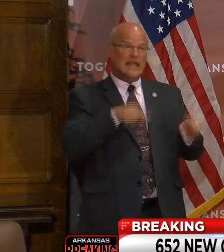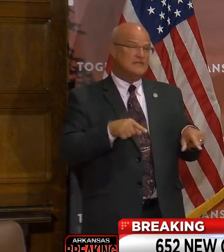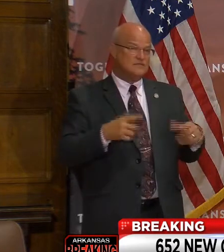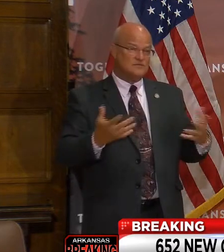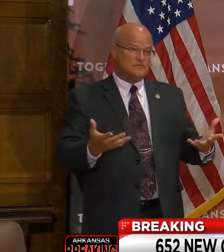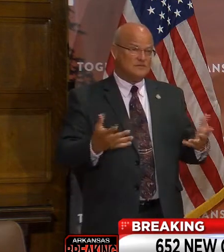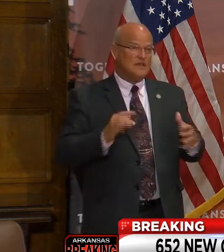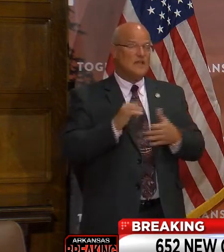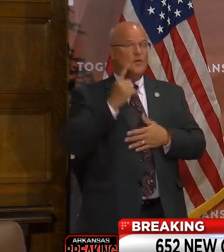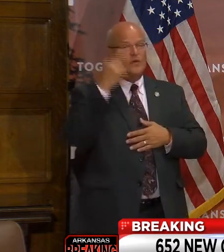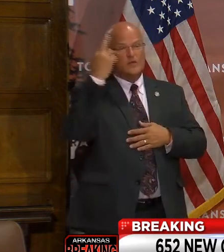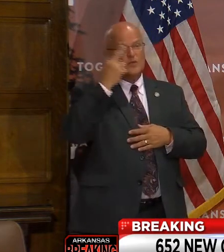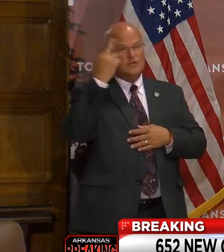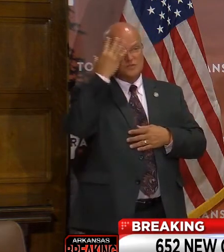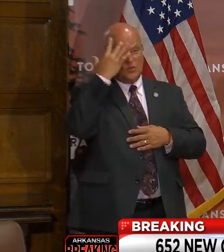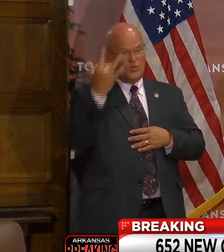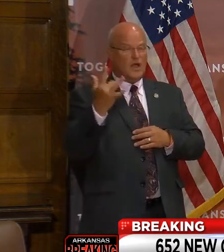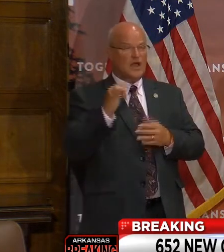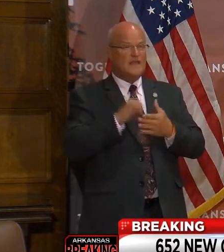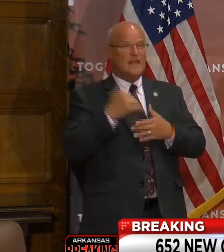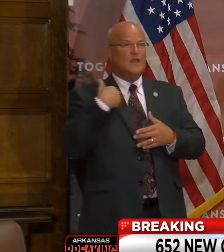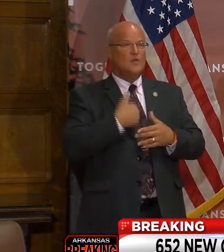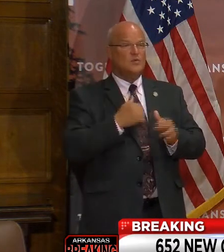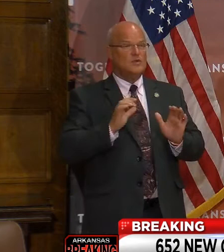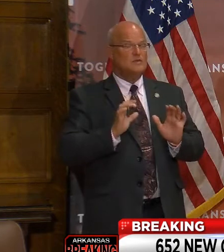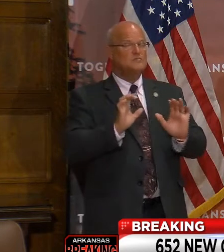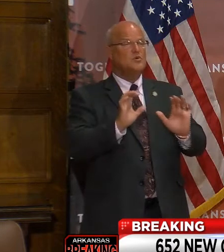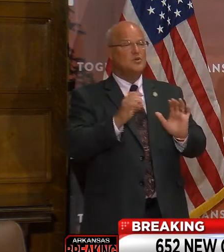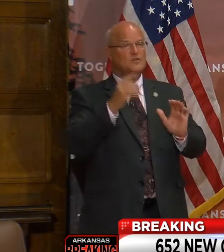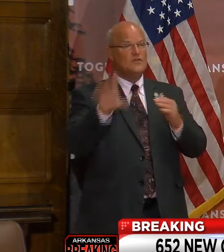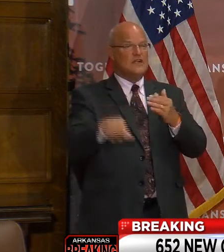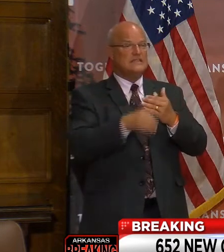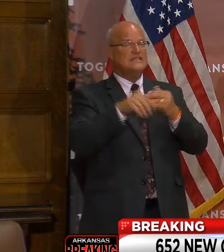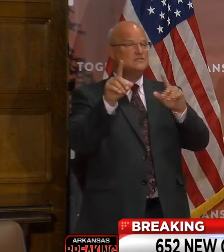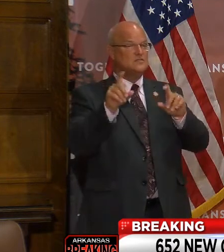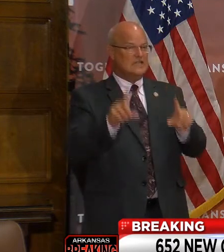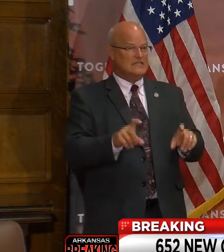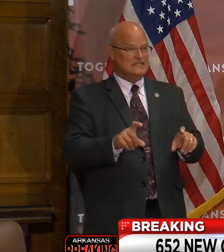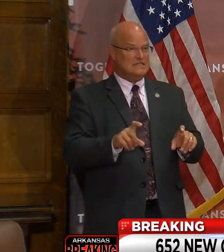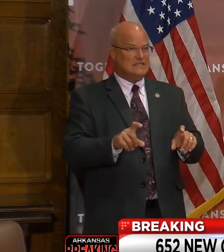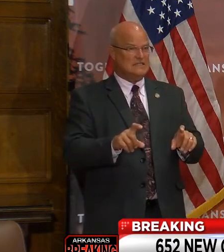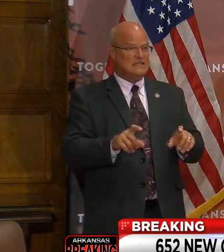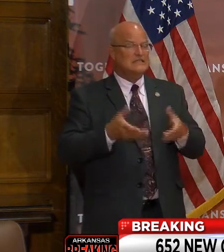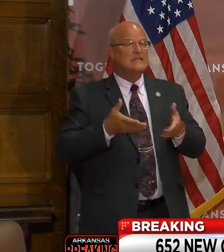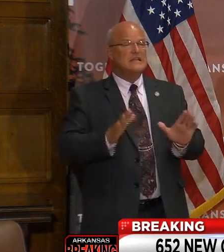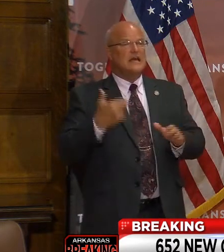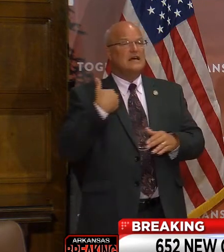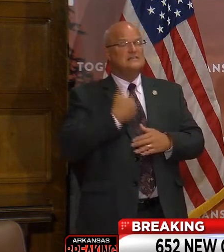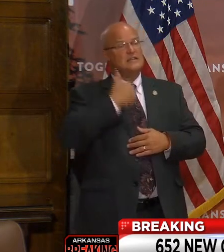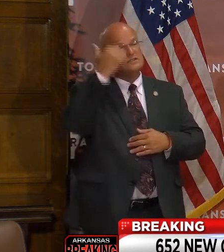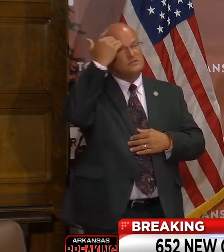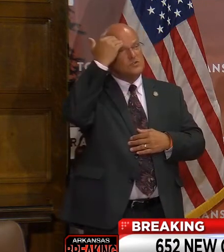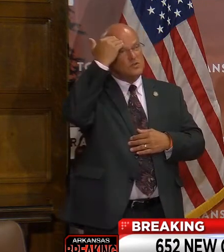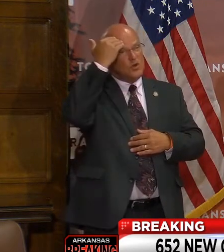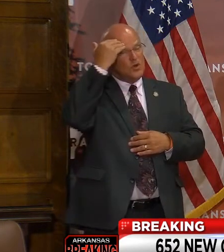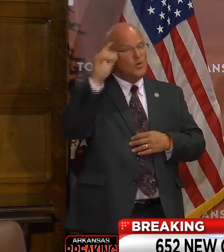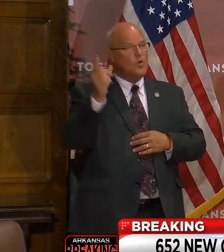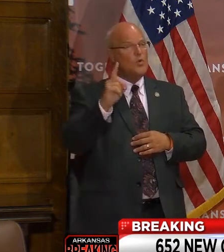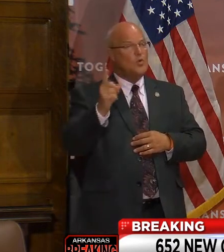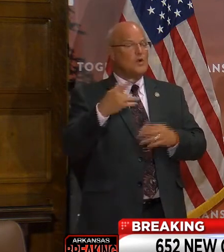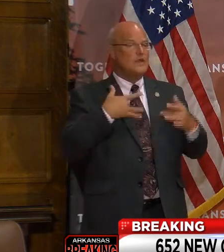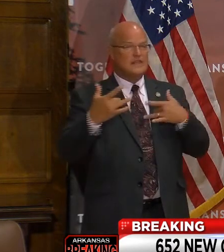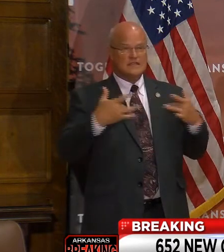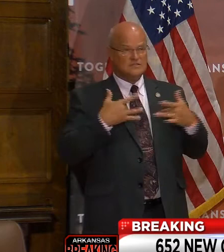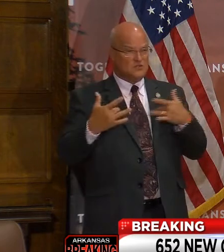that, but that's one of the reasons that we push for additional testing. It just allows us to know where the